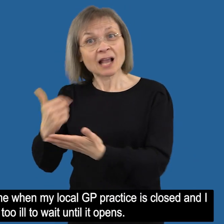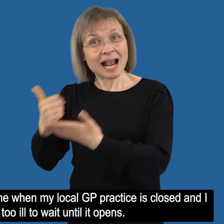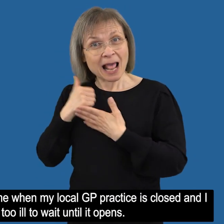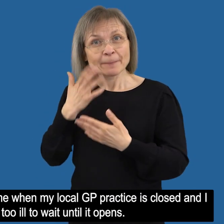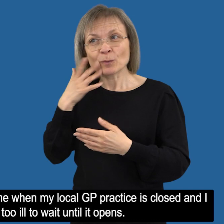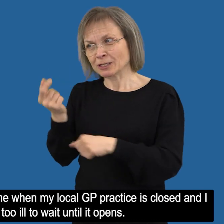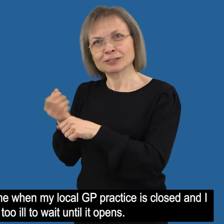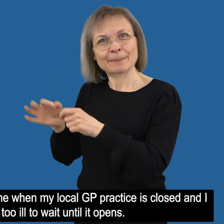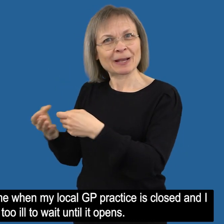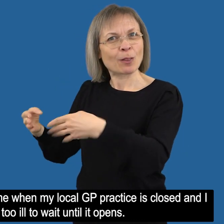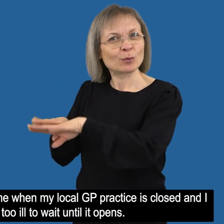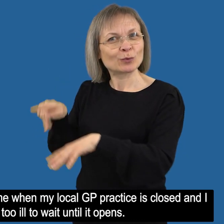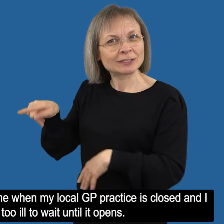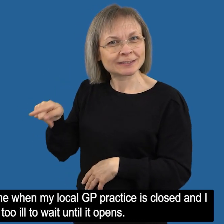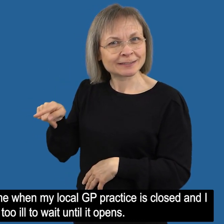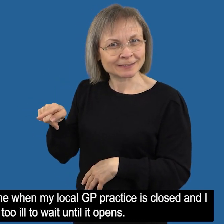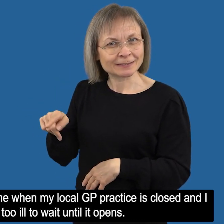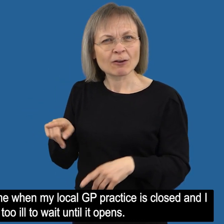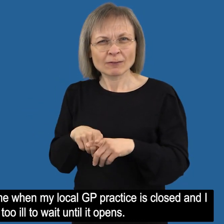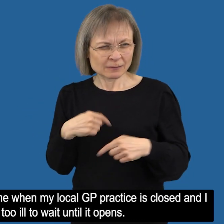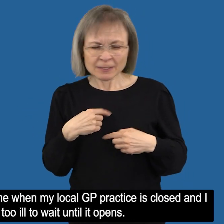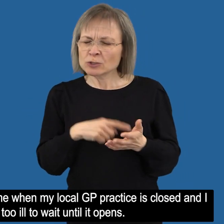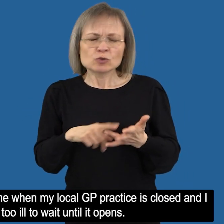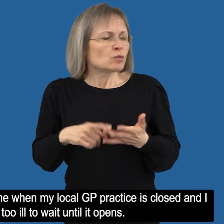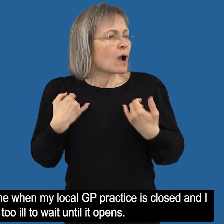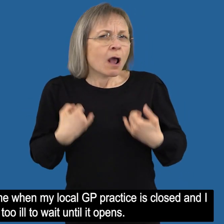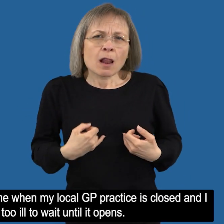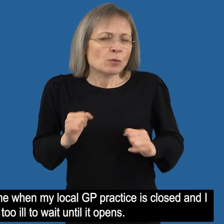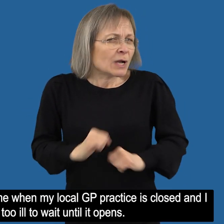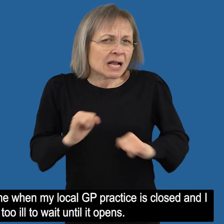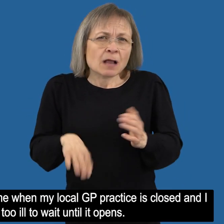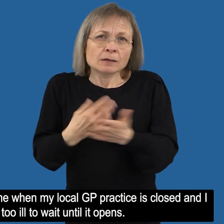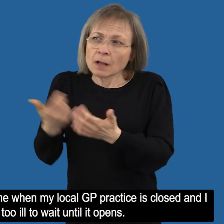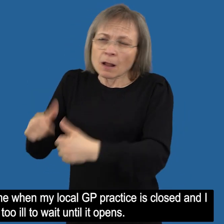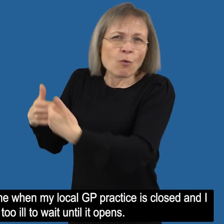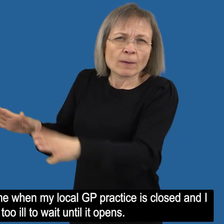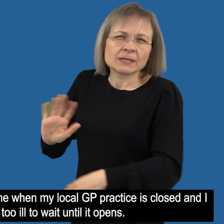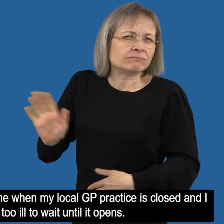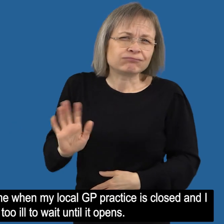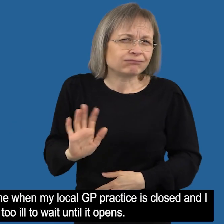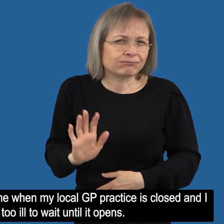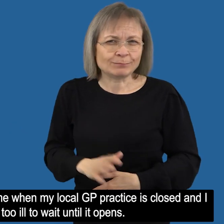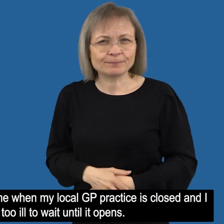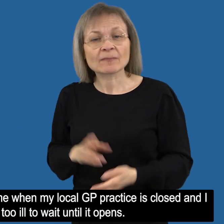NHS 24 can help me when my local GP practice is closed and I am too ill to wait until it opens.